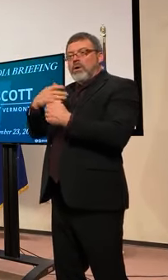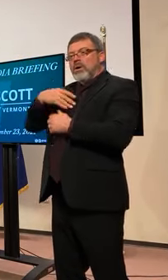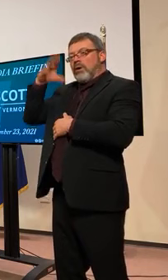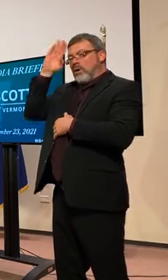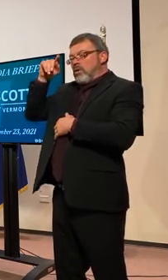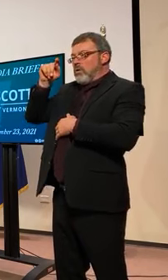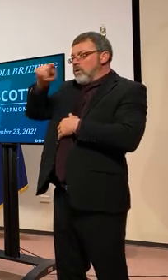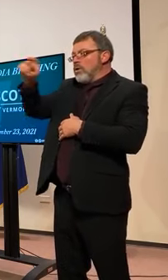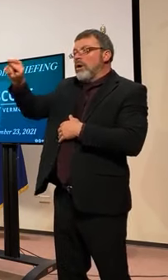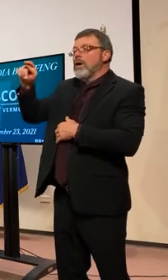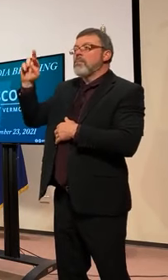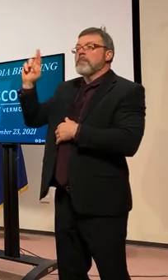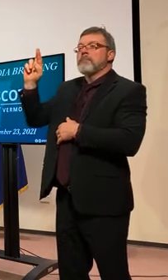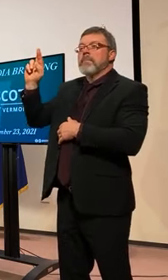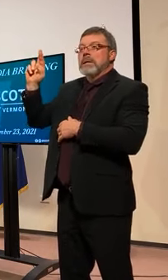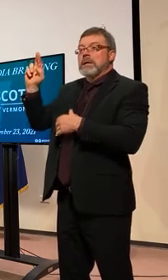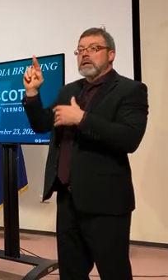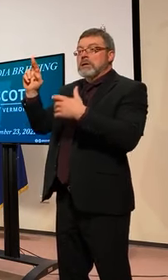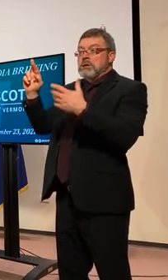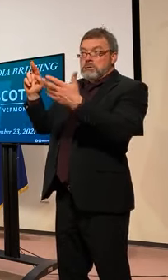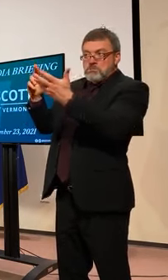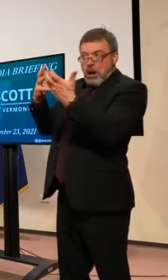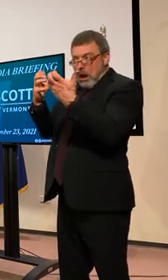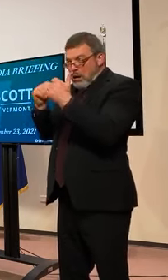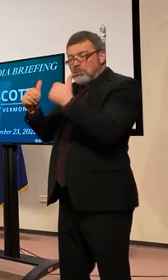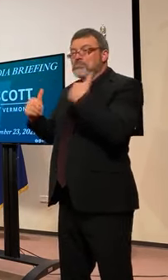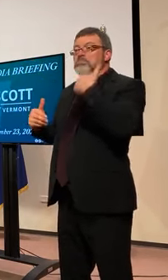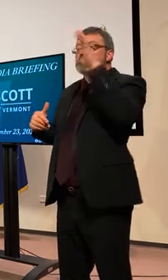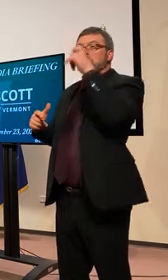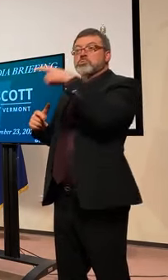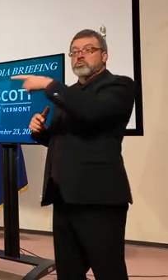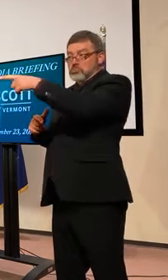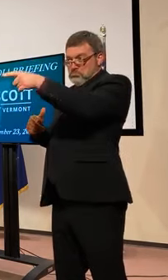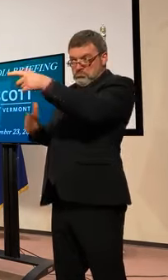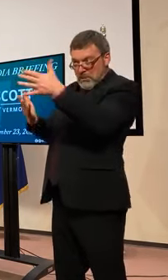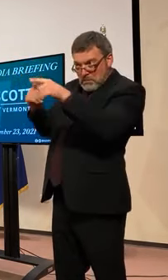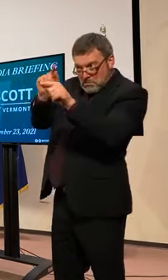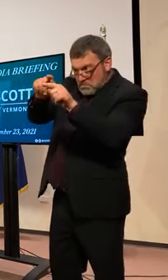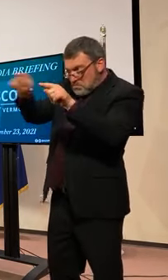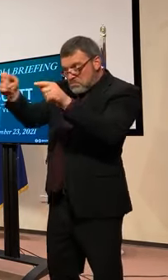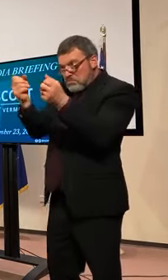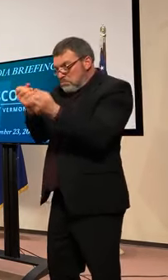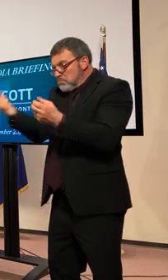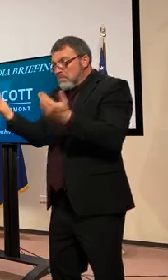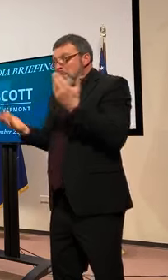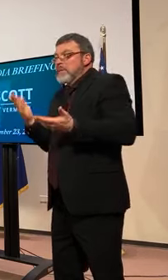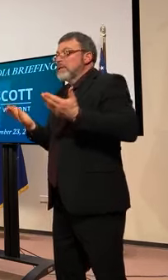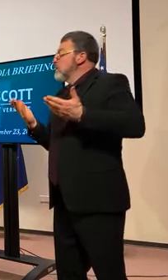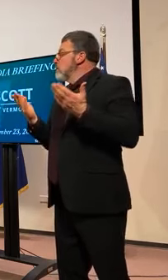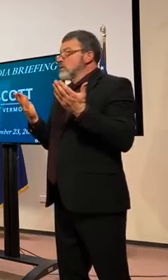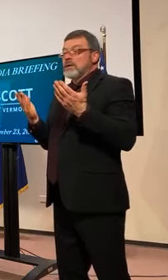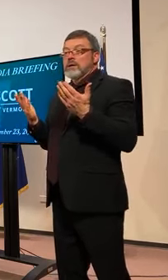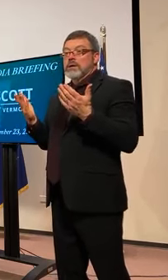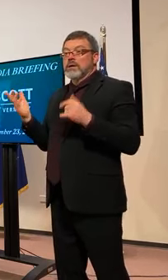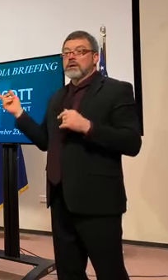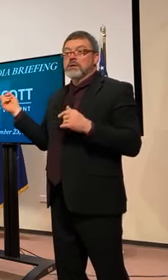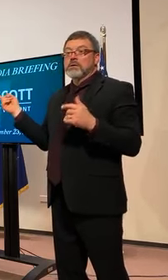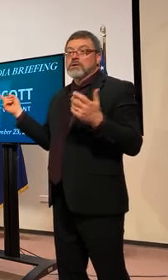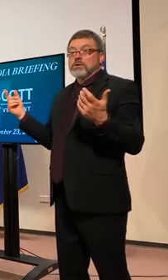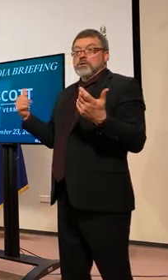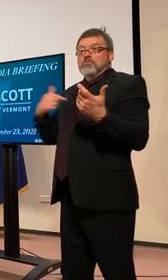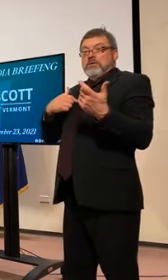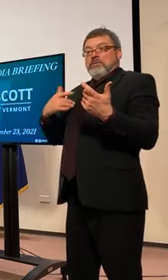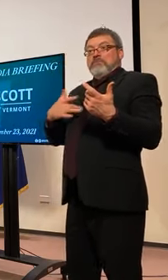I don't know who that's going to be or number of Republican candidates. I would expect that we might see